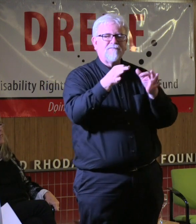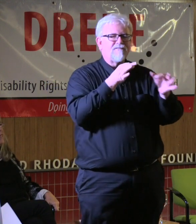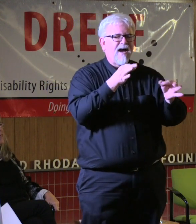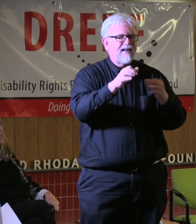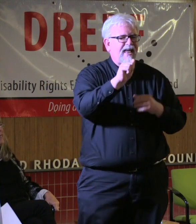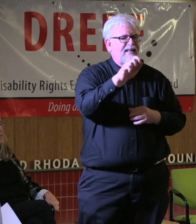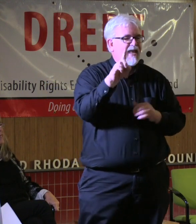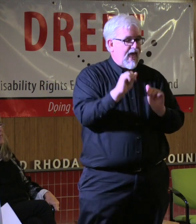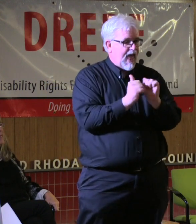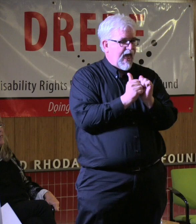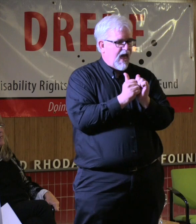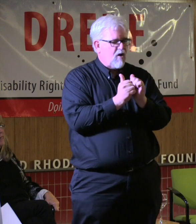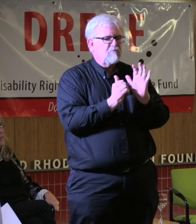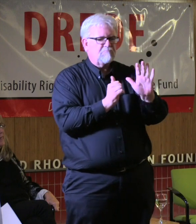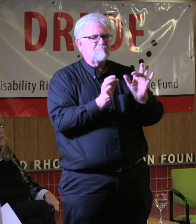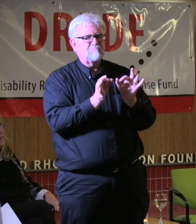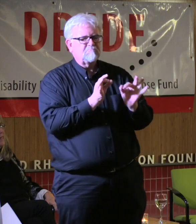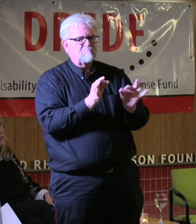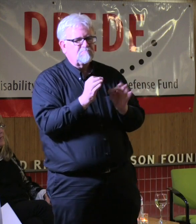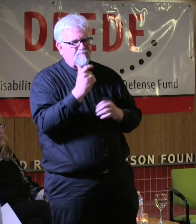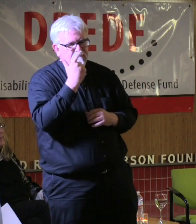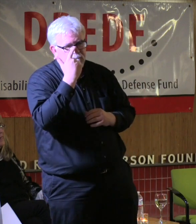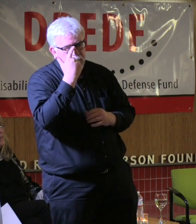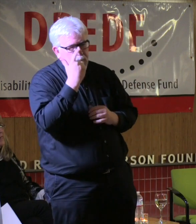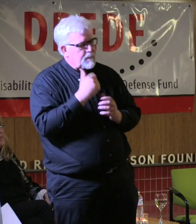ADA this way.